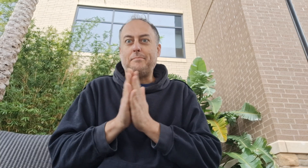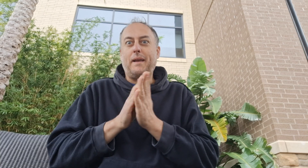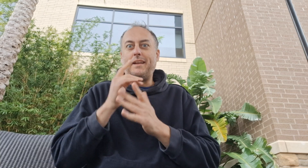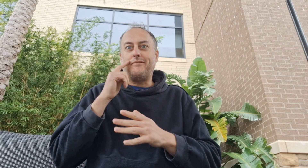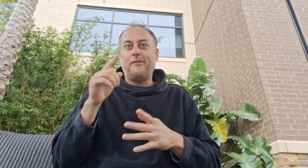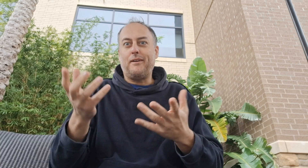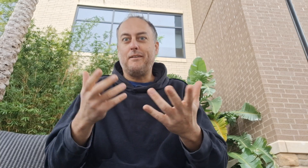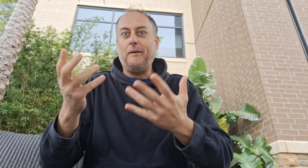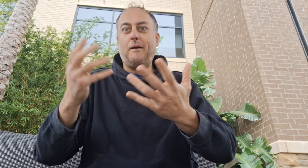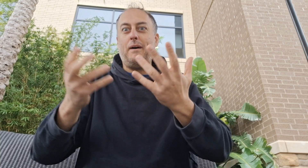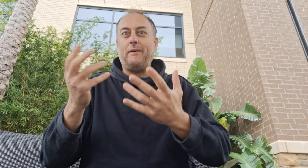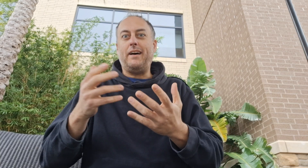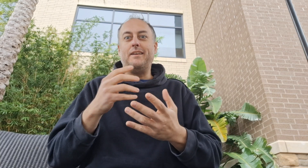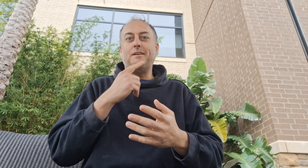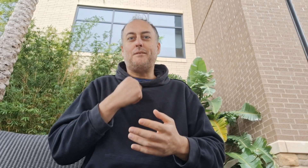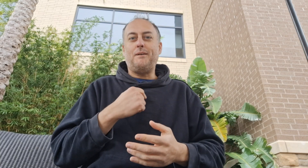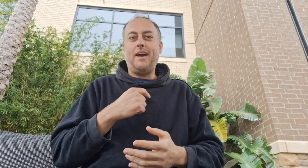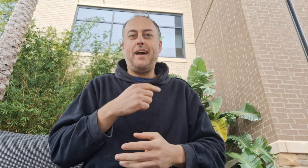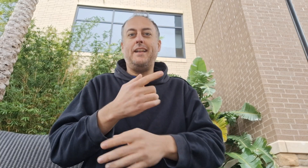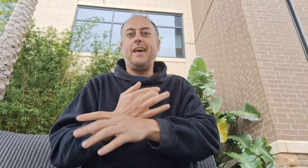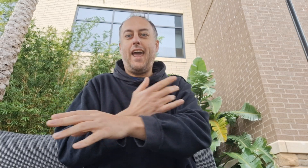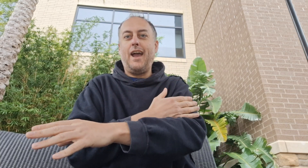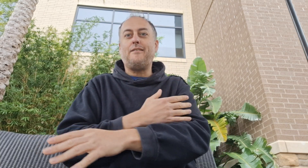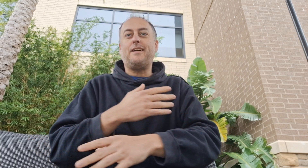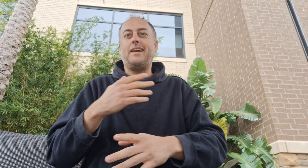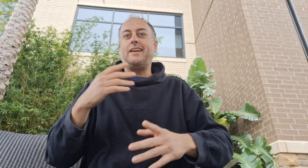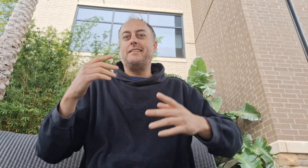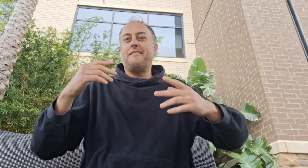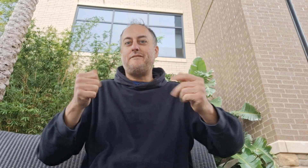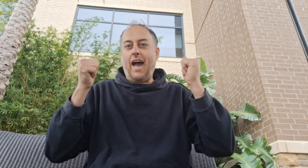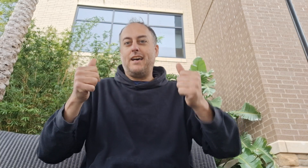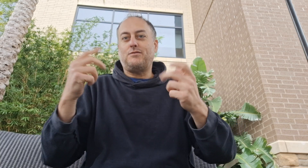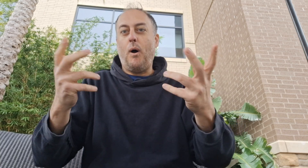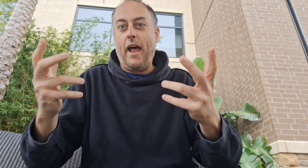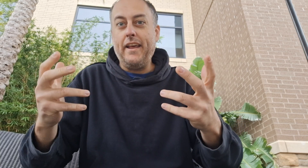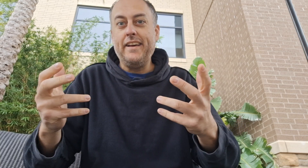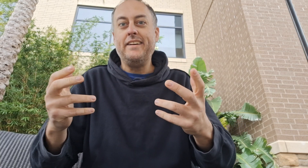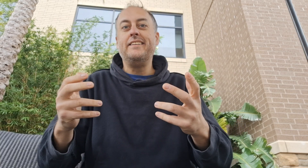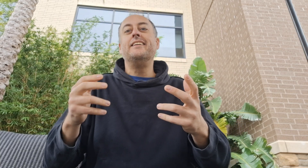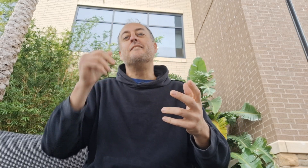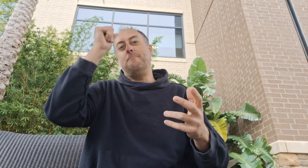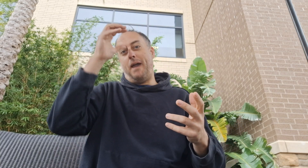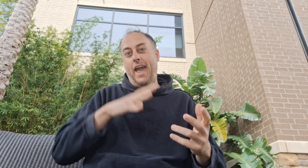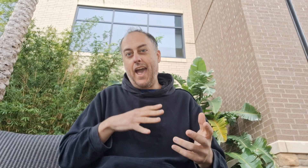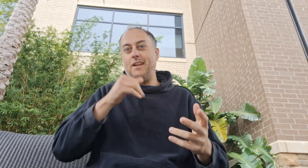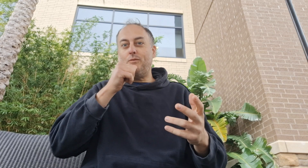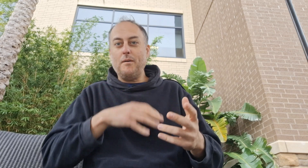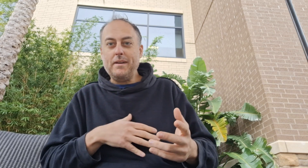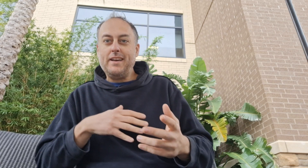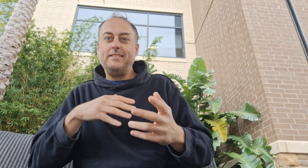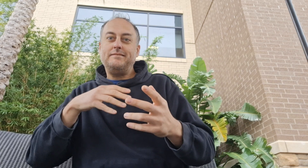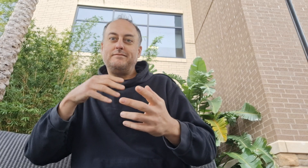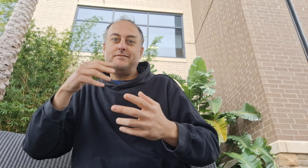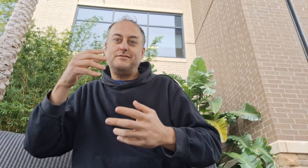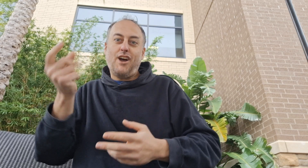anticipating for what? Red, hairy, fast, what? Man, woman,